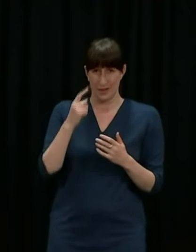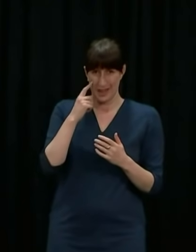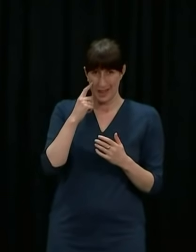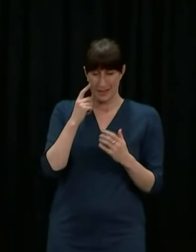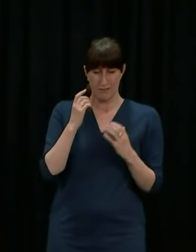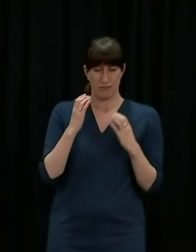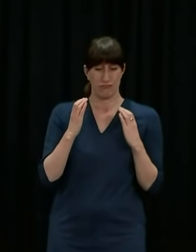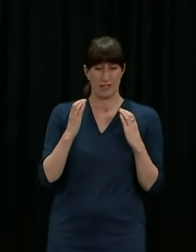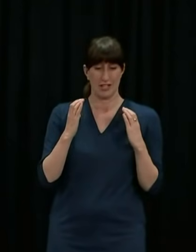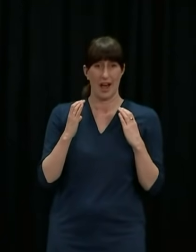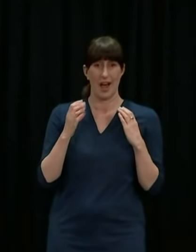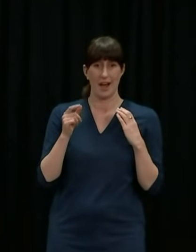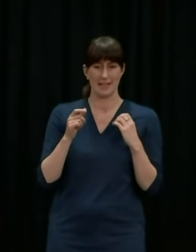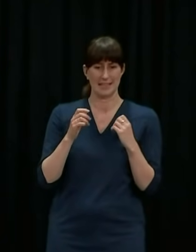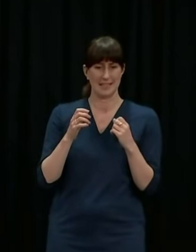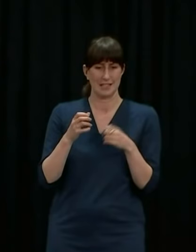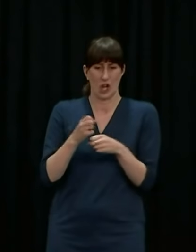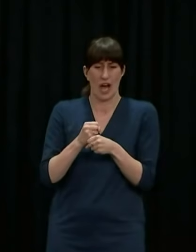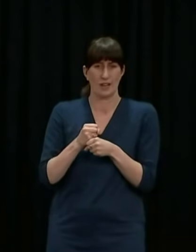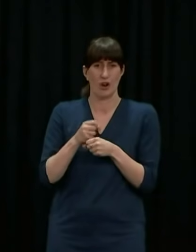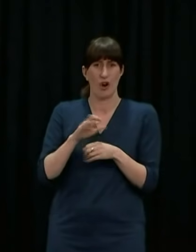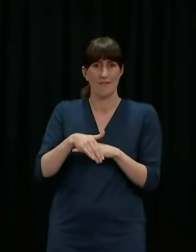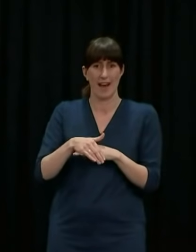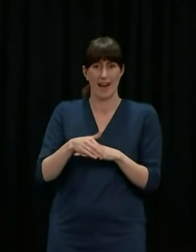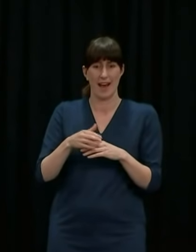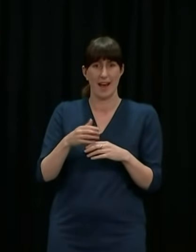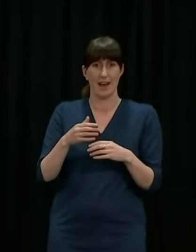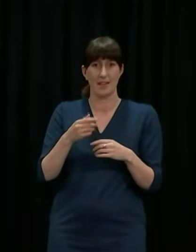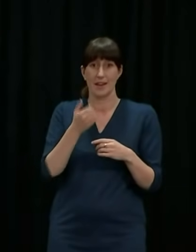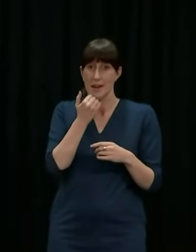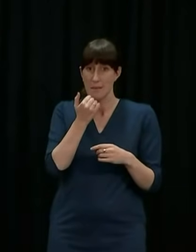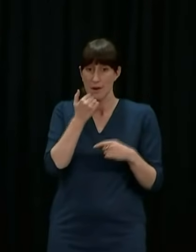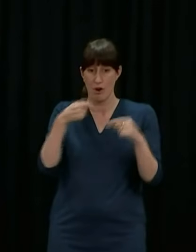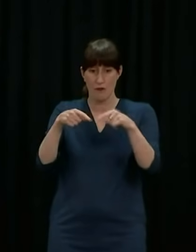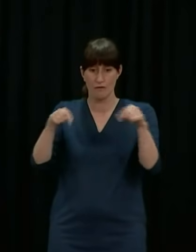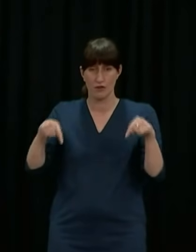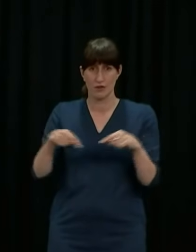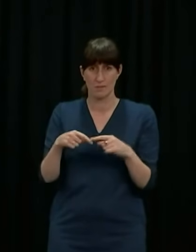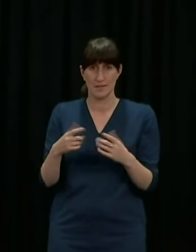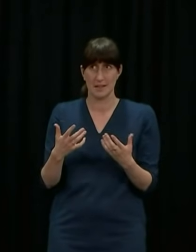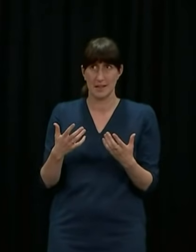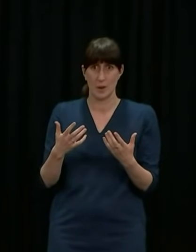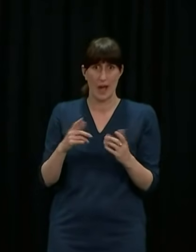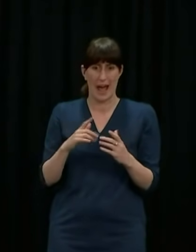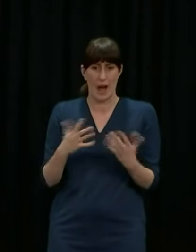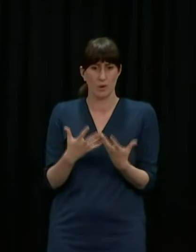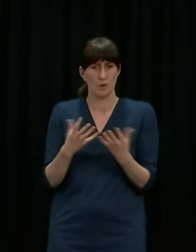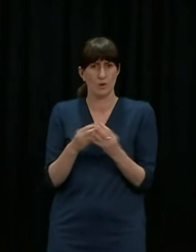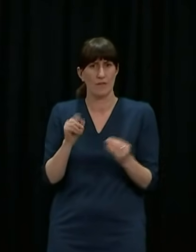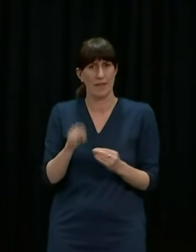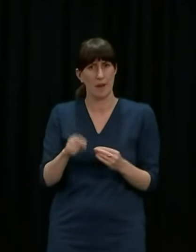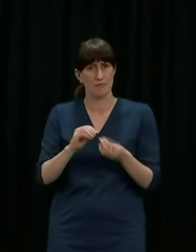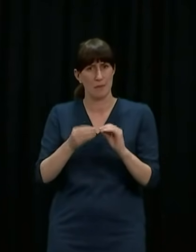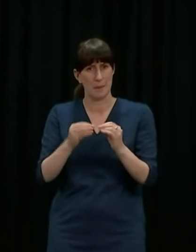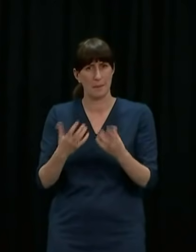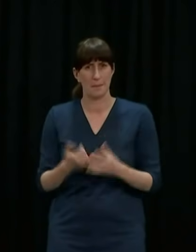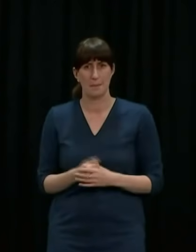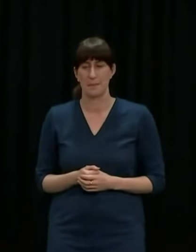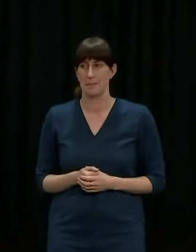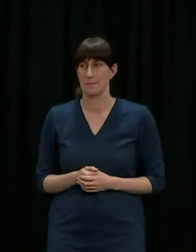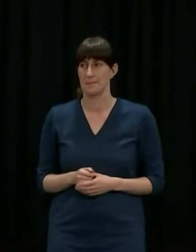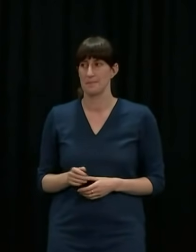is going to go on that MIQ allocation as a result of cases growing, and what can you do to deal with that? Oh, I think we will, like I